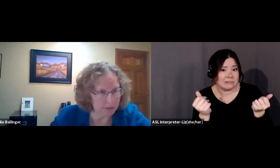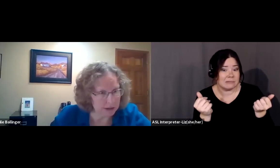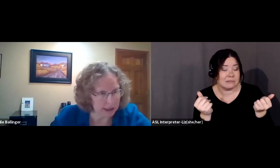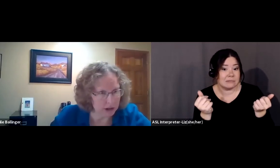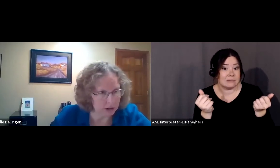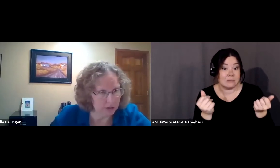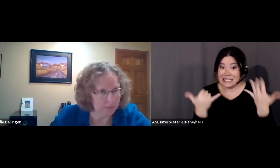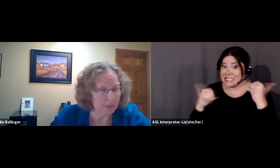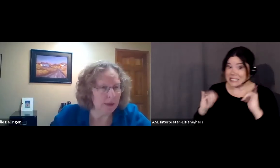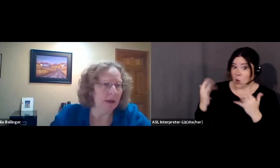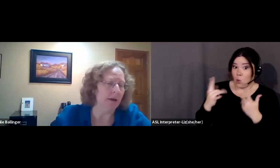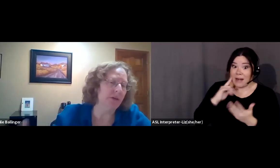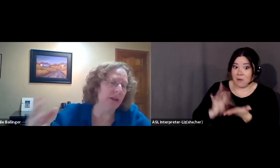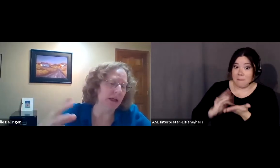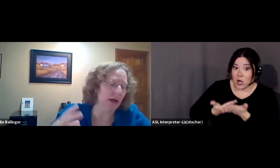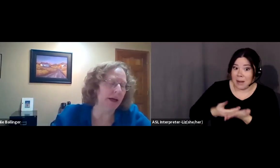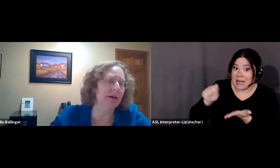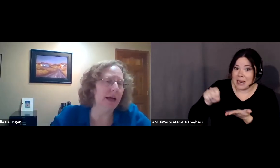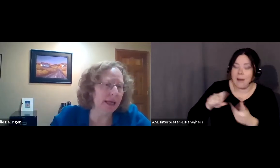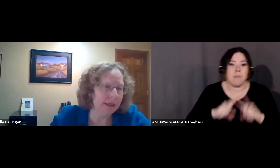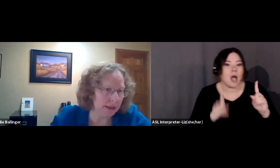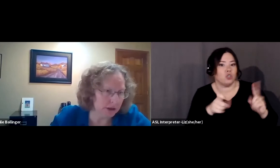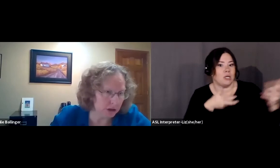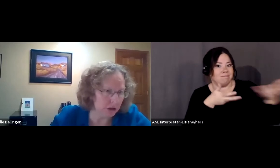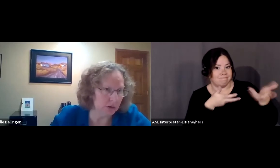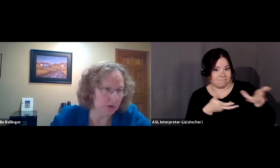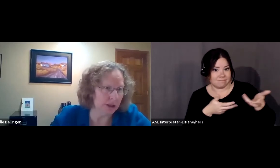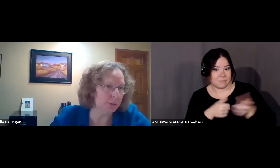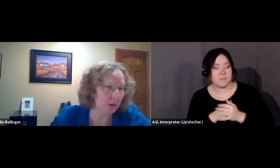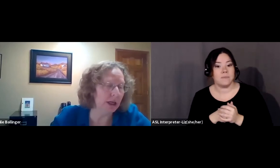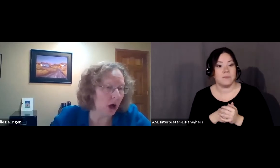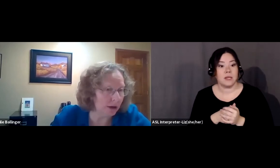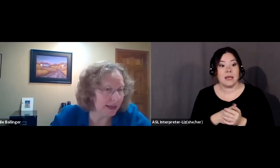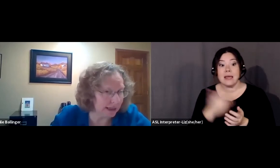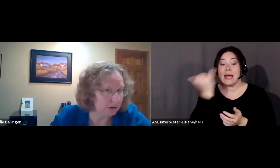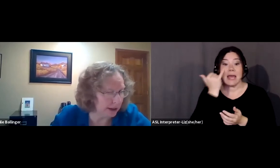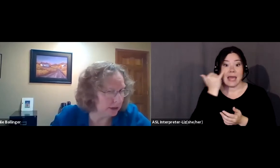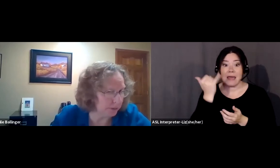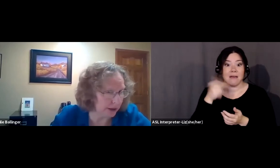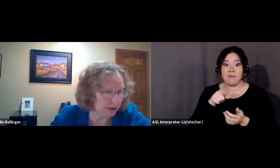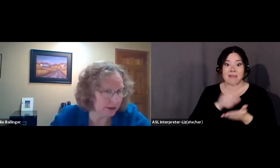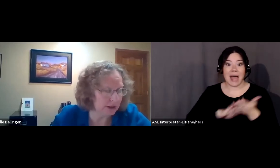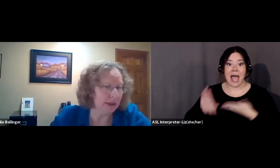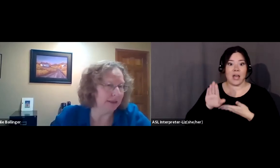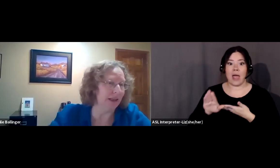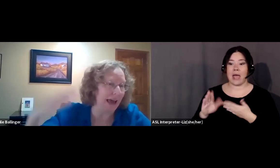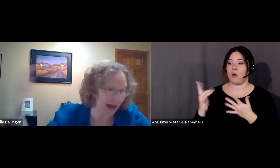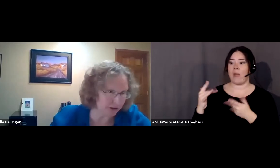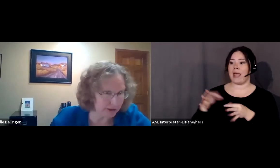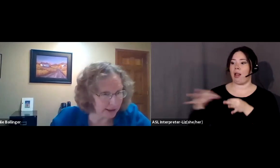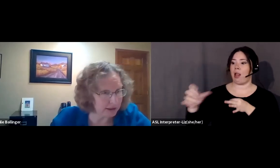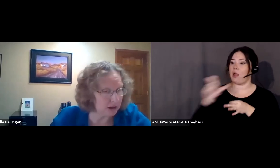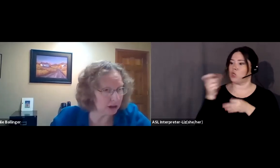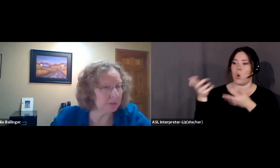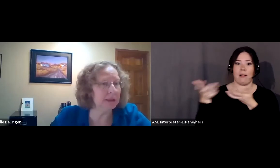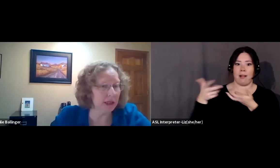medical documentation. If the higher ed institute is putting off that interactive process until